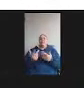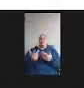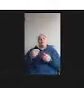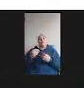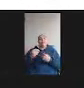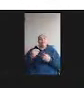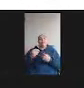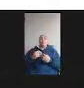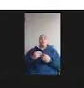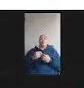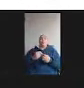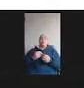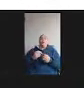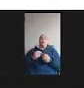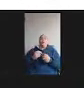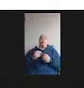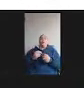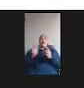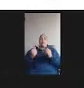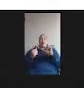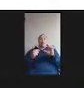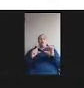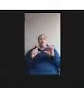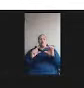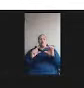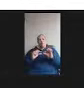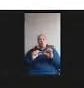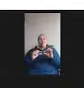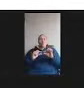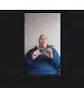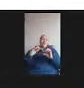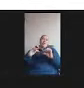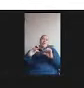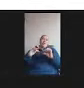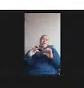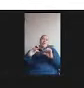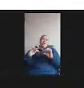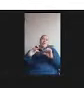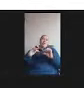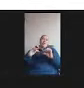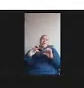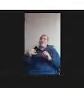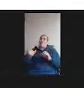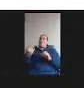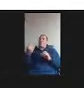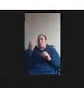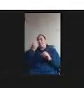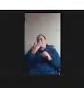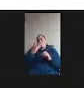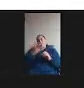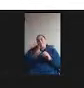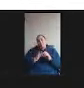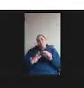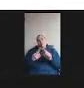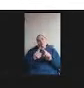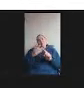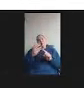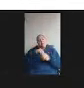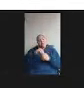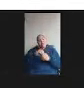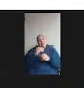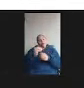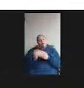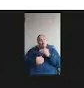smaller amount that is actually the underspend. And as Mr. Javadine had indicated, there is then an internal process that